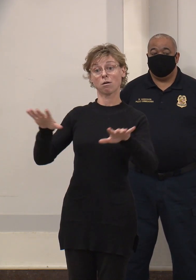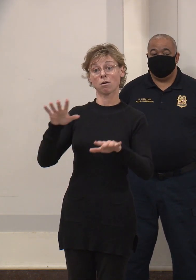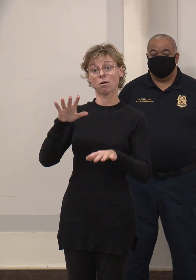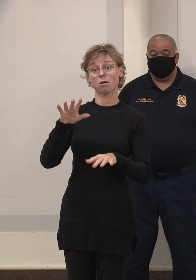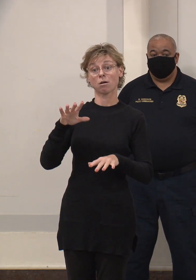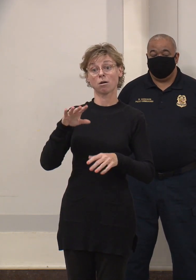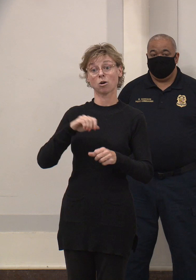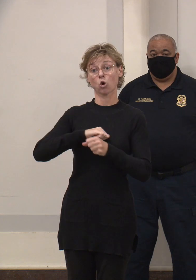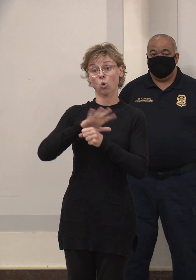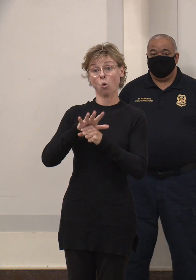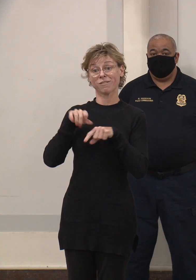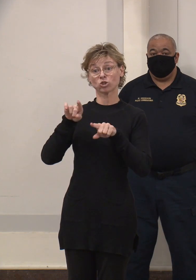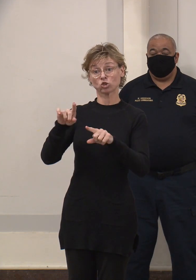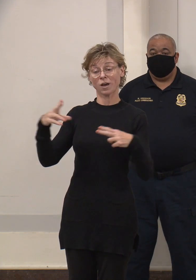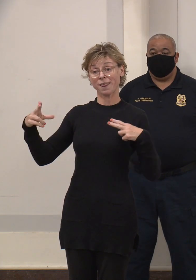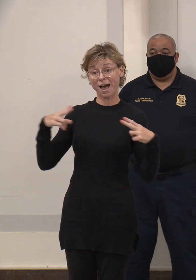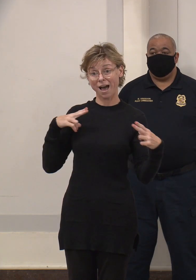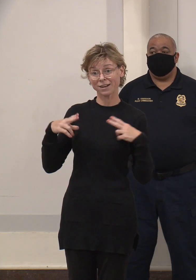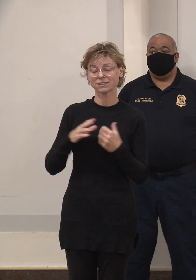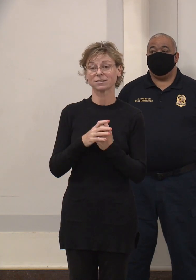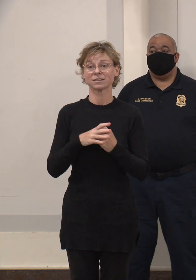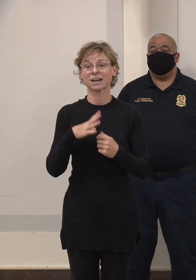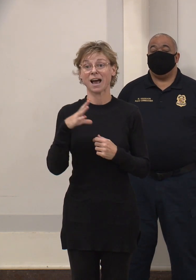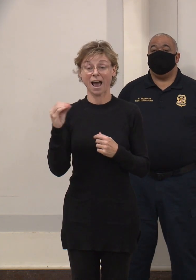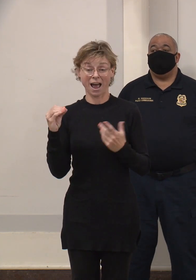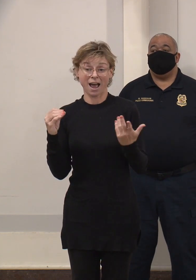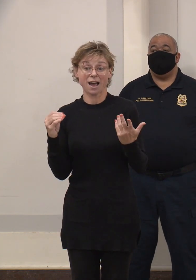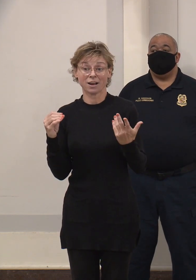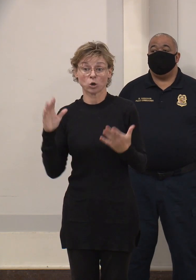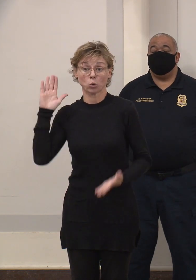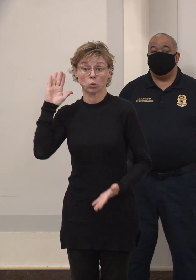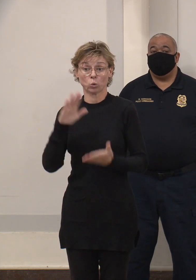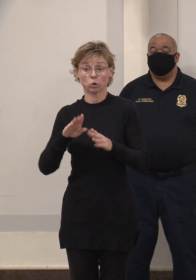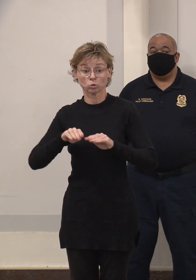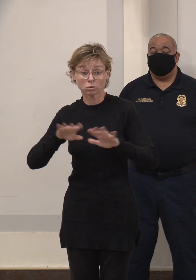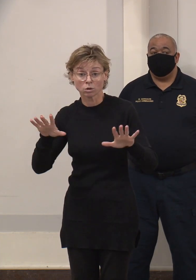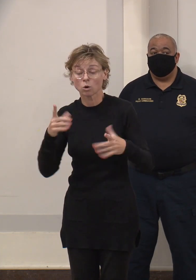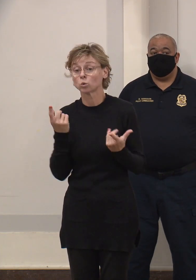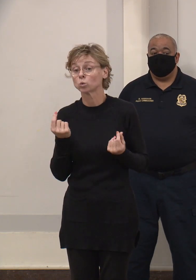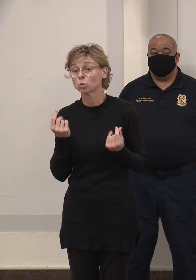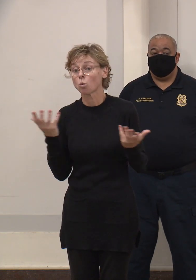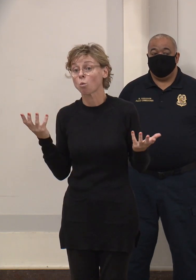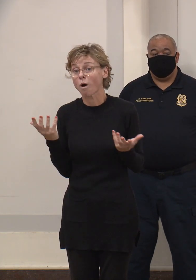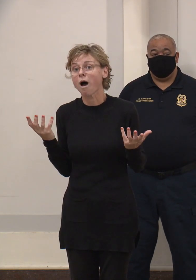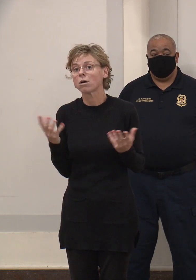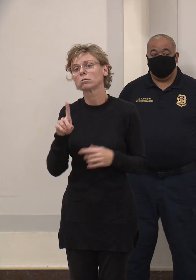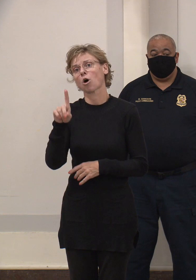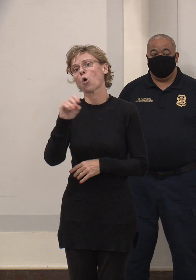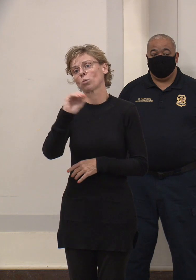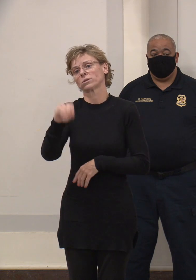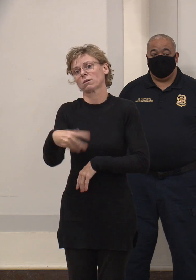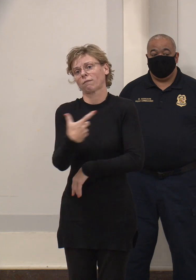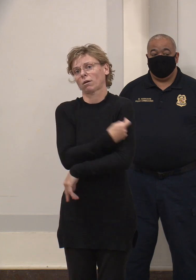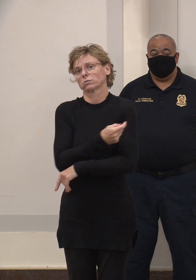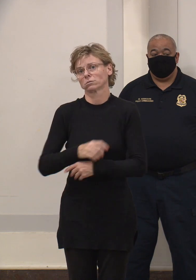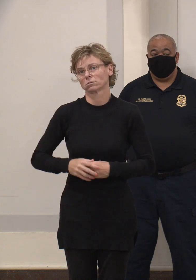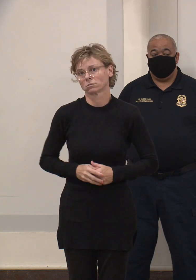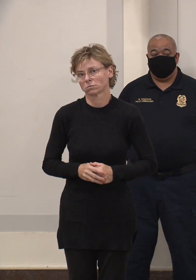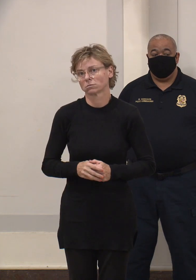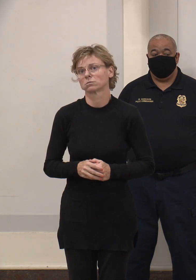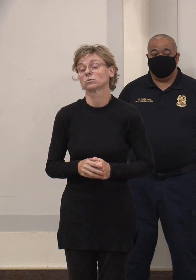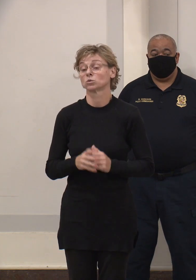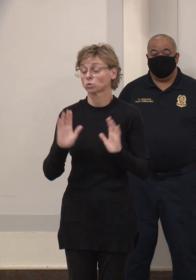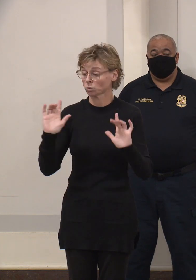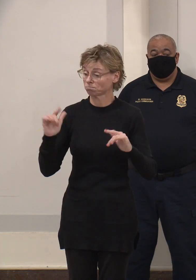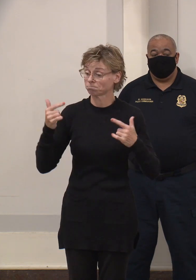and certainly the most effective way to reduce the risk of severe outcomes from COVID-19, remains being fully vaccinated. So please take the time